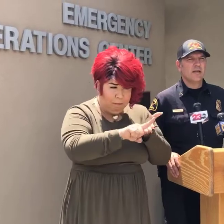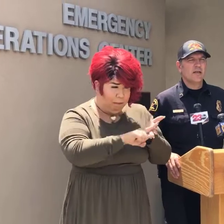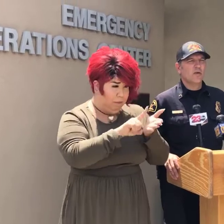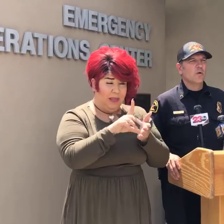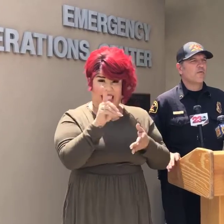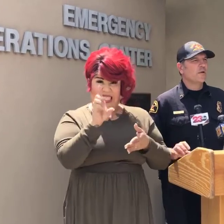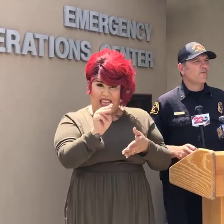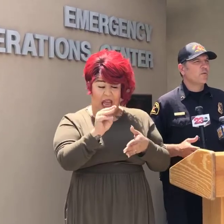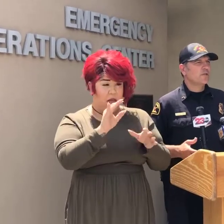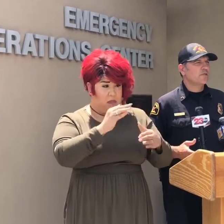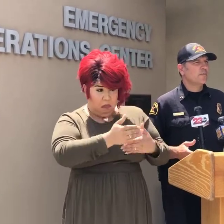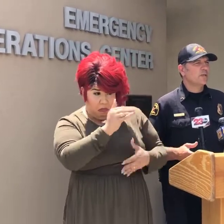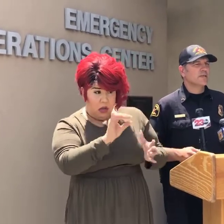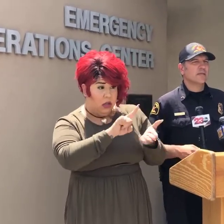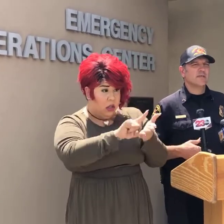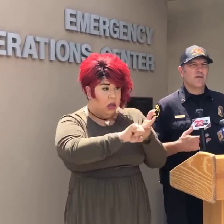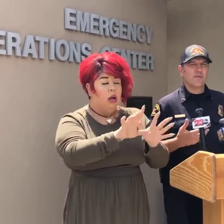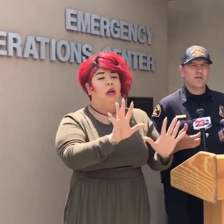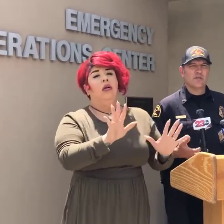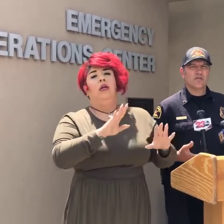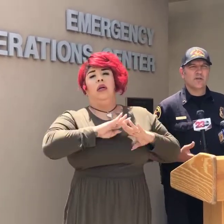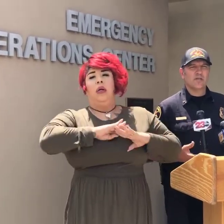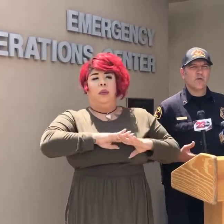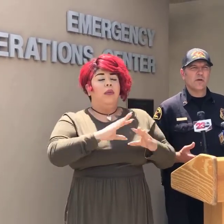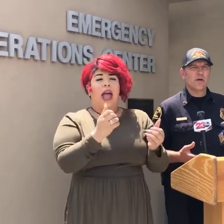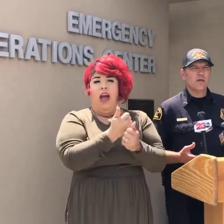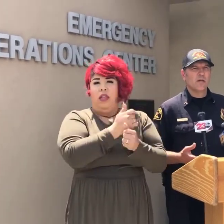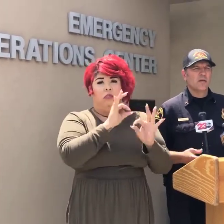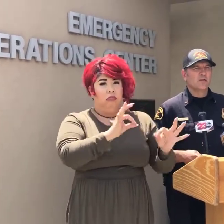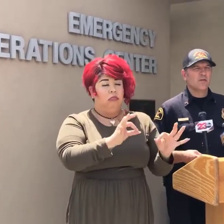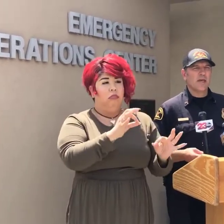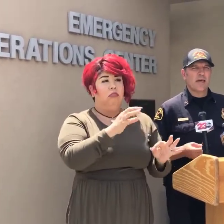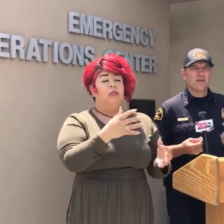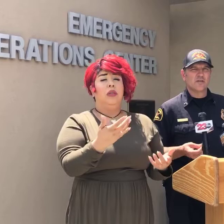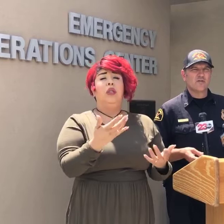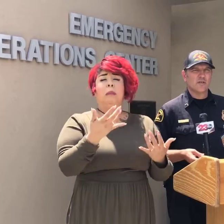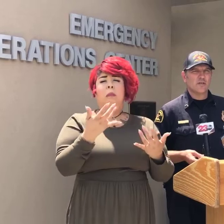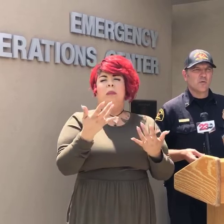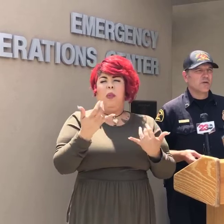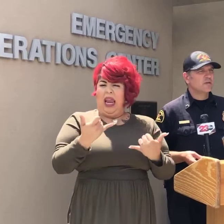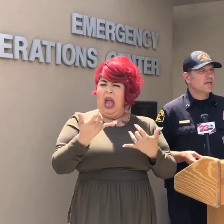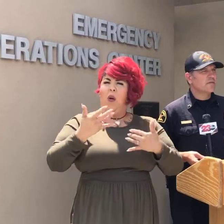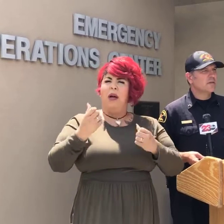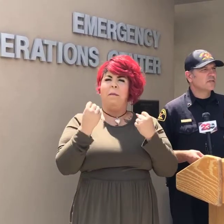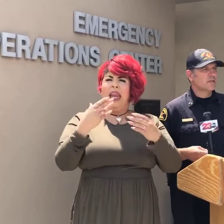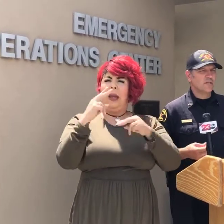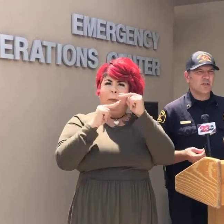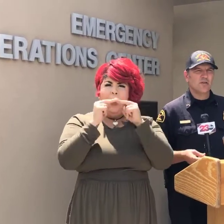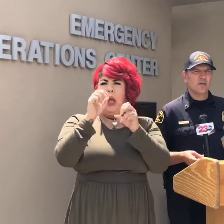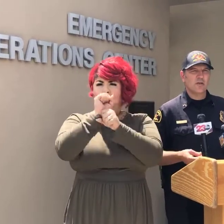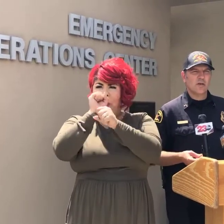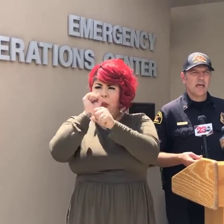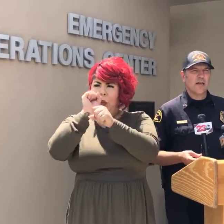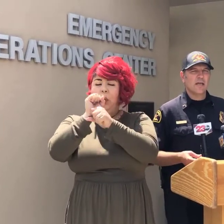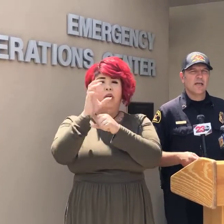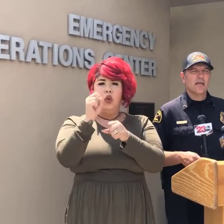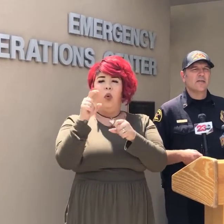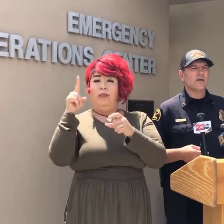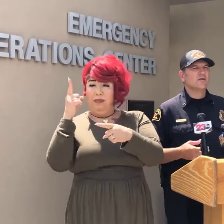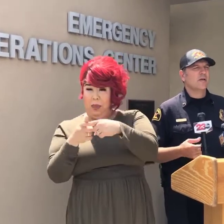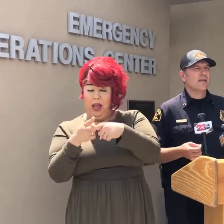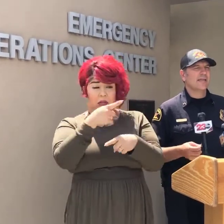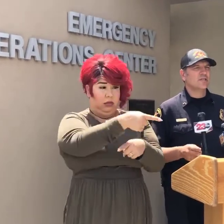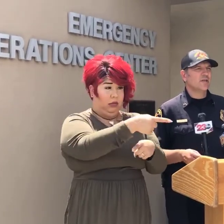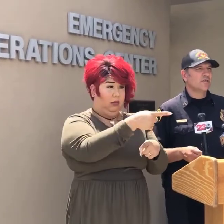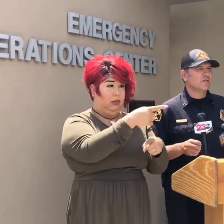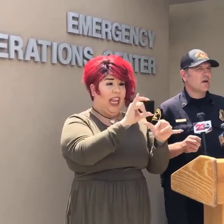validated it. We were very fortunate because they still have the construction going on. So they had construction workers out there to continue to look at it, and